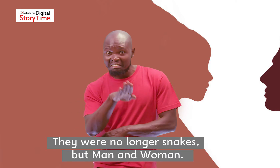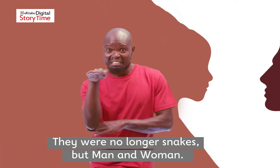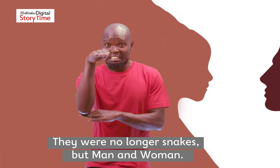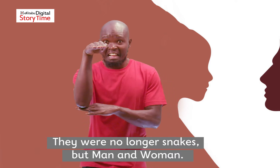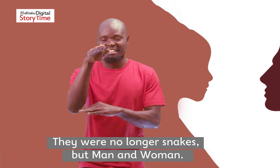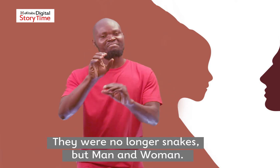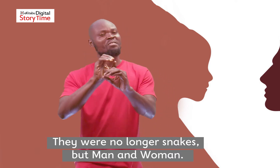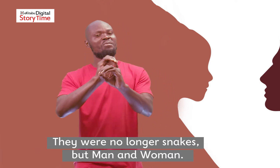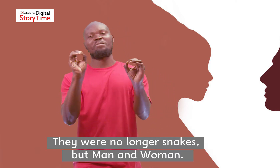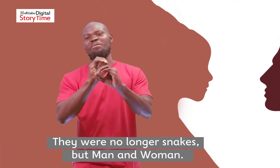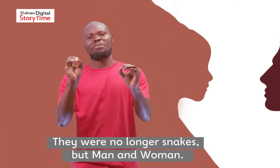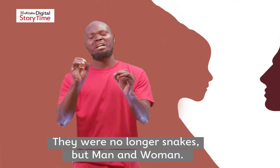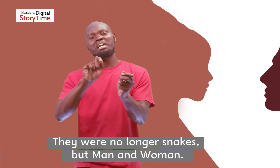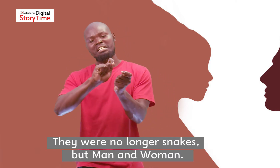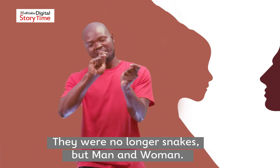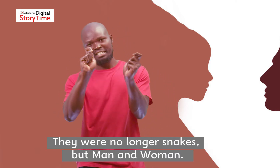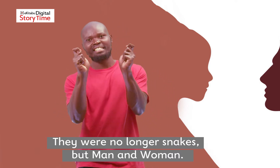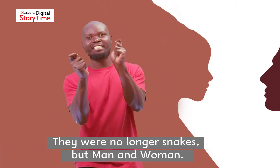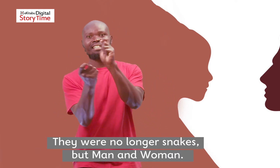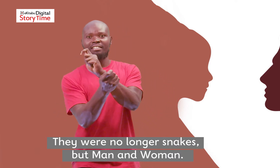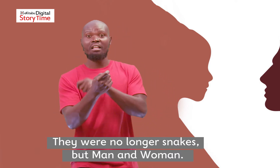They were no longer snakes, but man and woman.